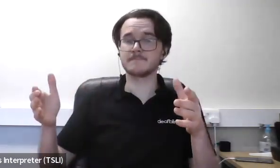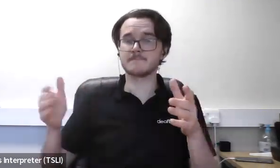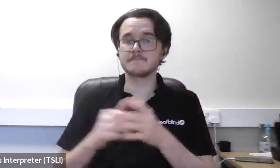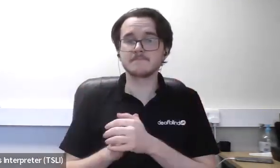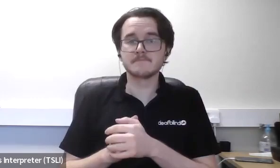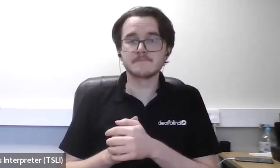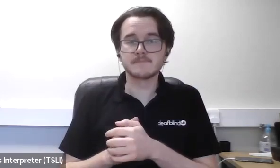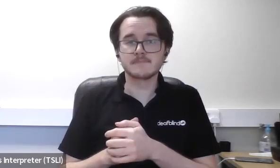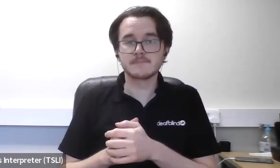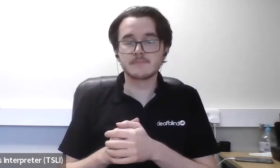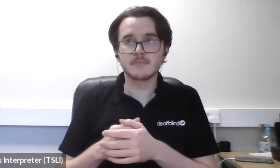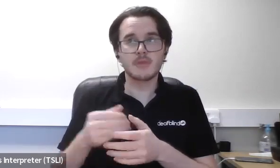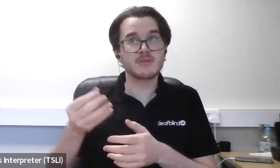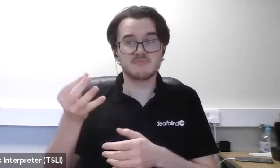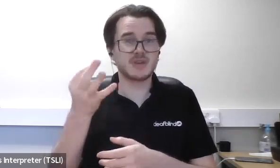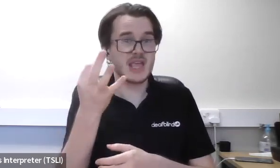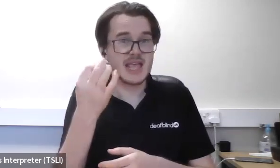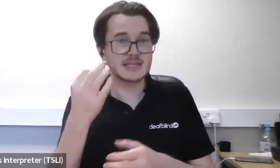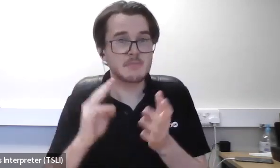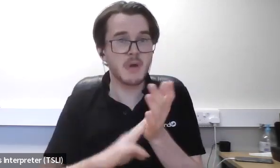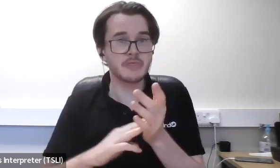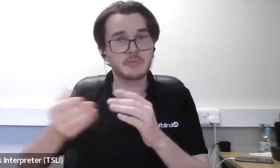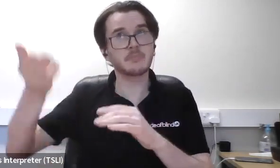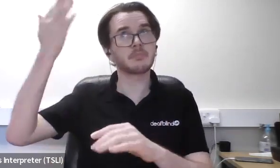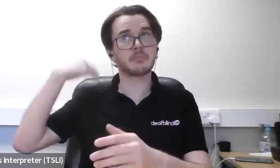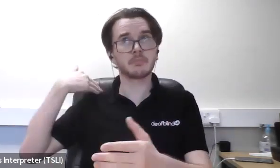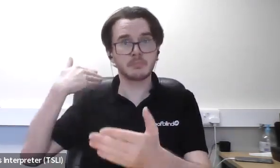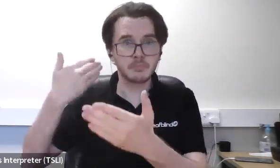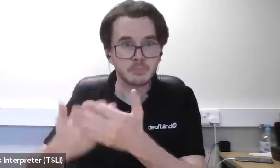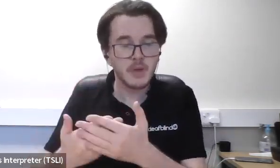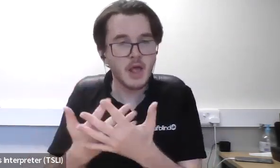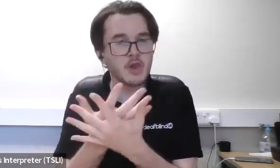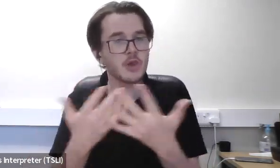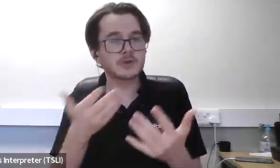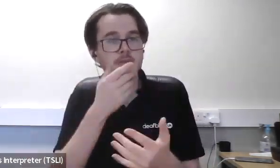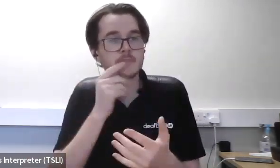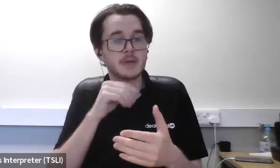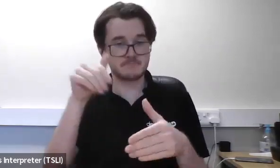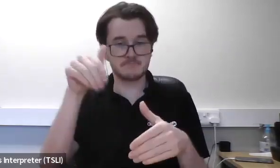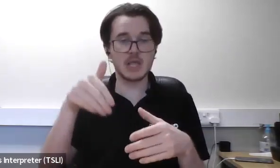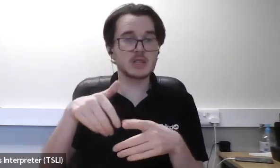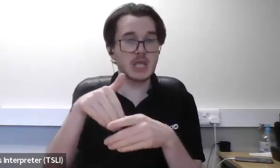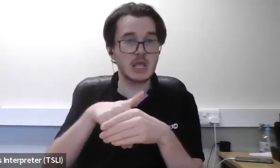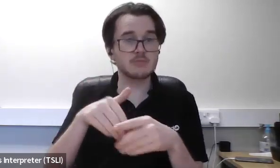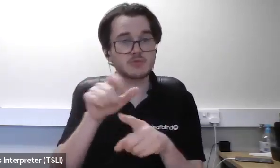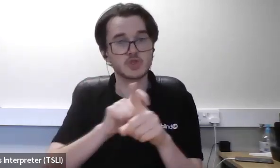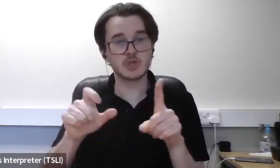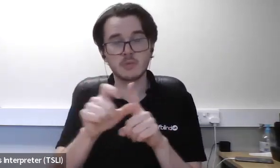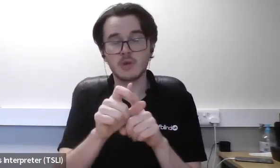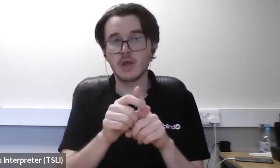Over the past 18 months or so, many individuals within this community have become